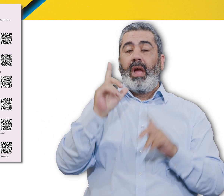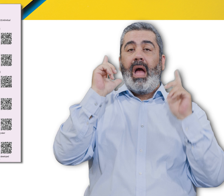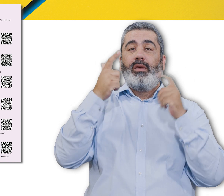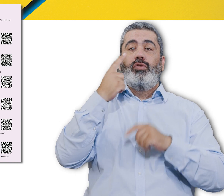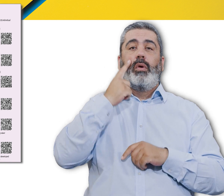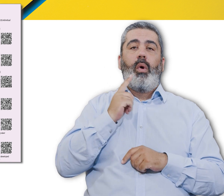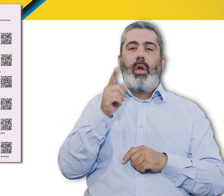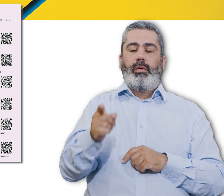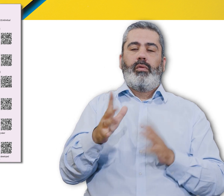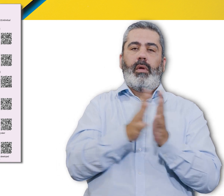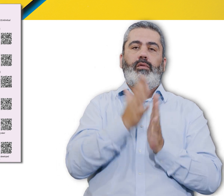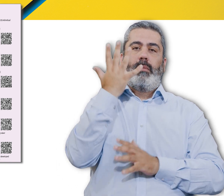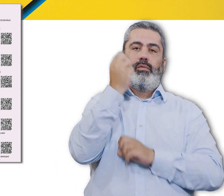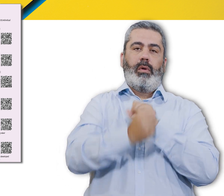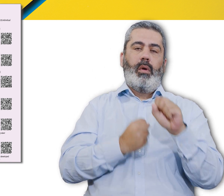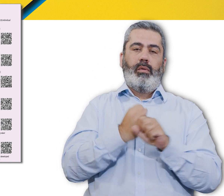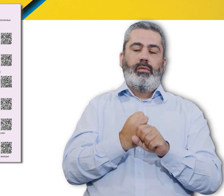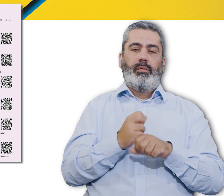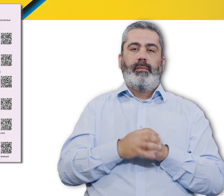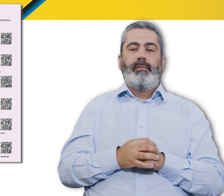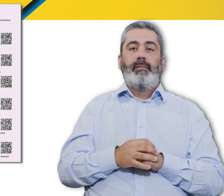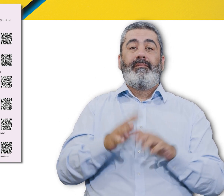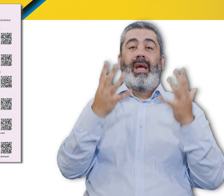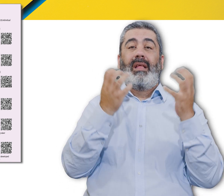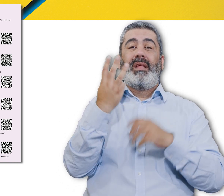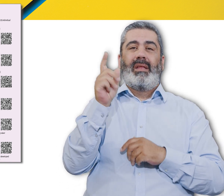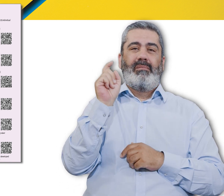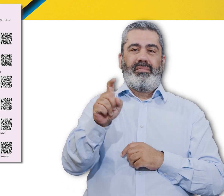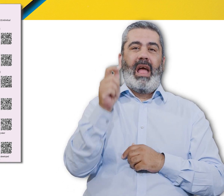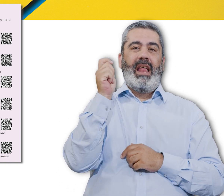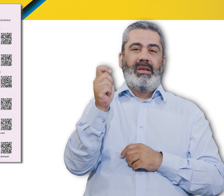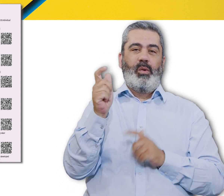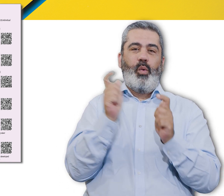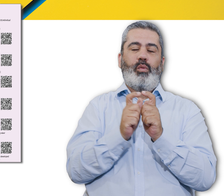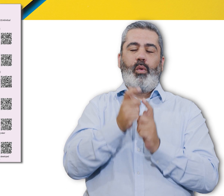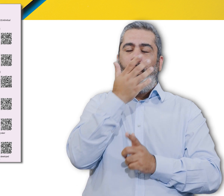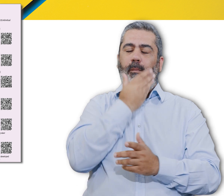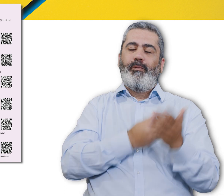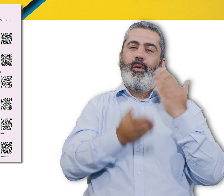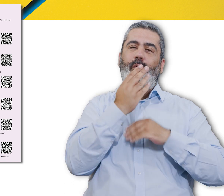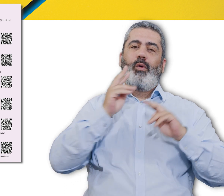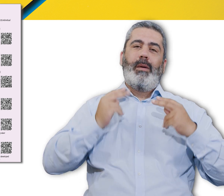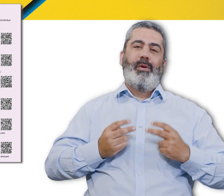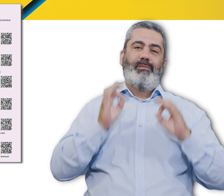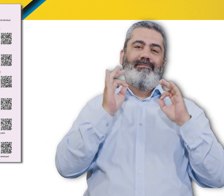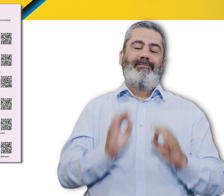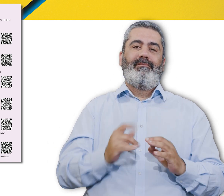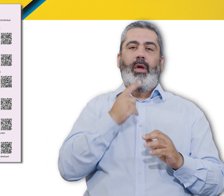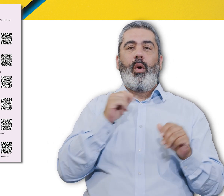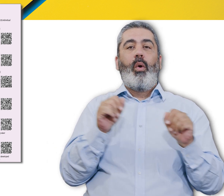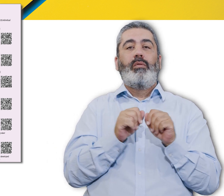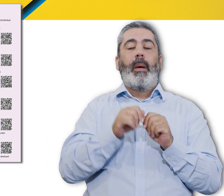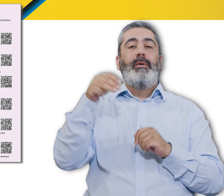m. Must. The Chapel of Eg. Nicolau, 15th century. Aristid, number 93.